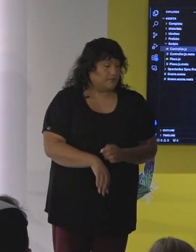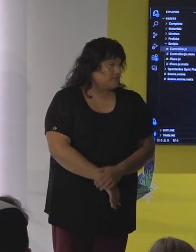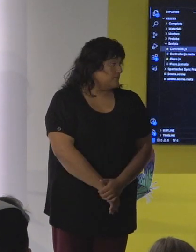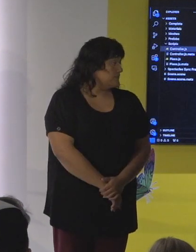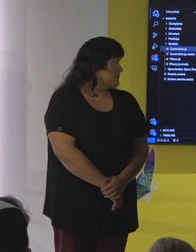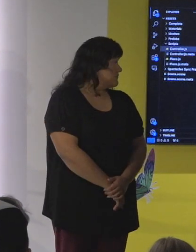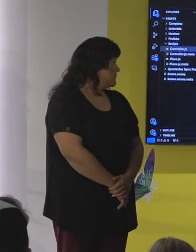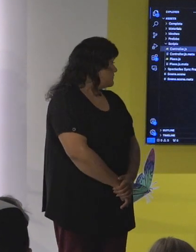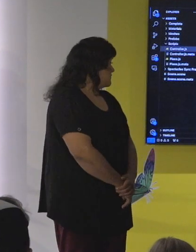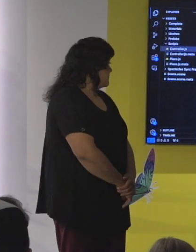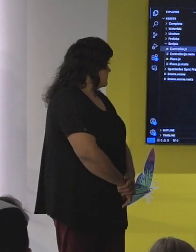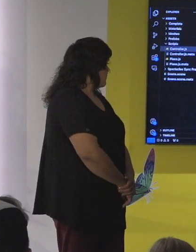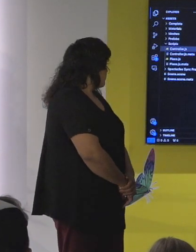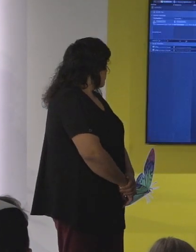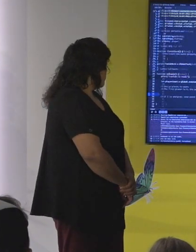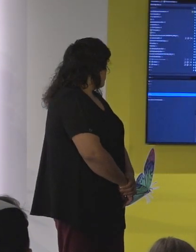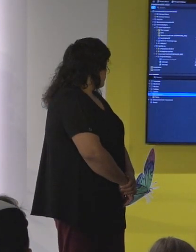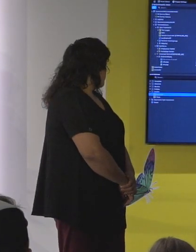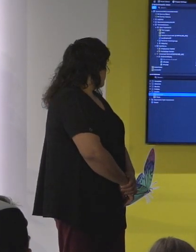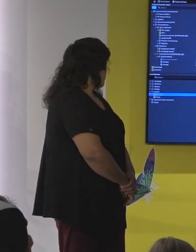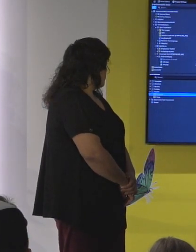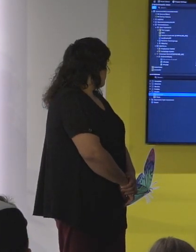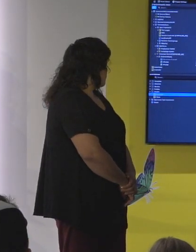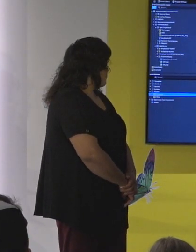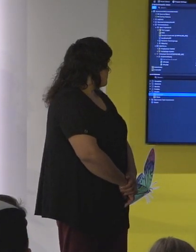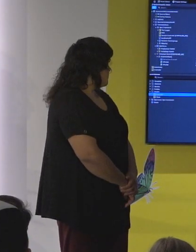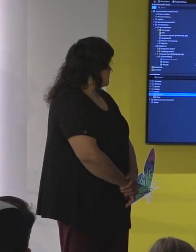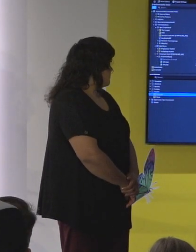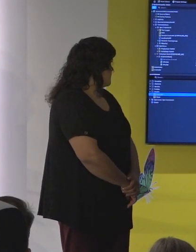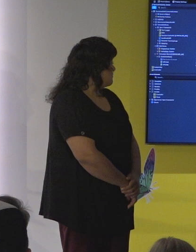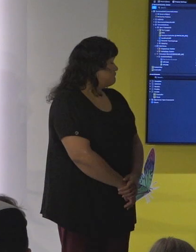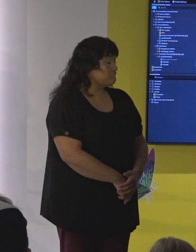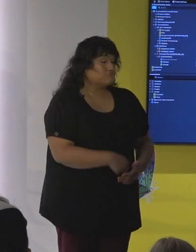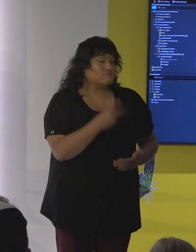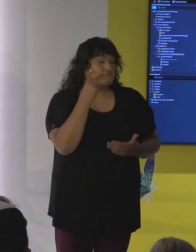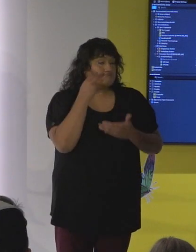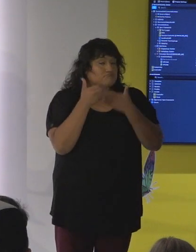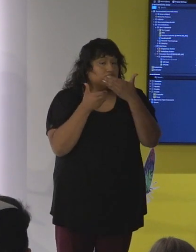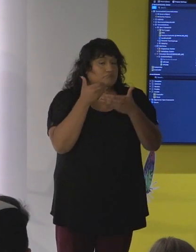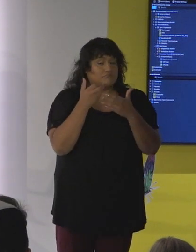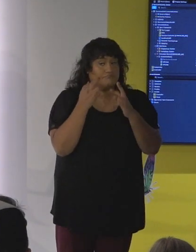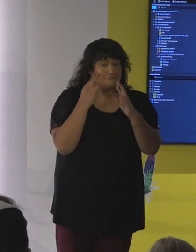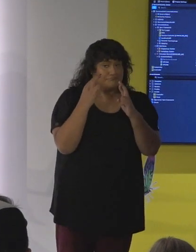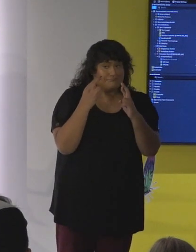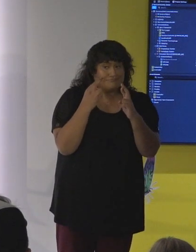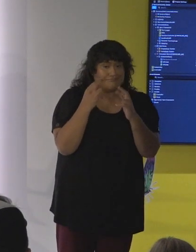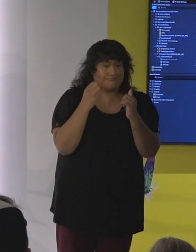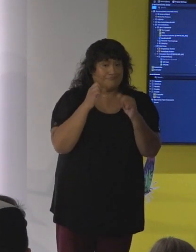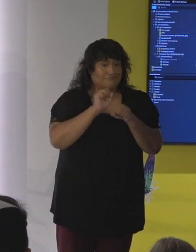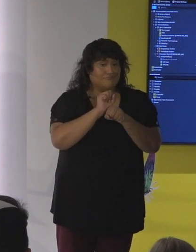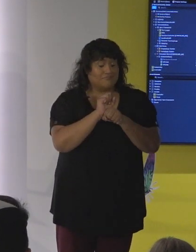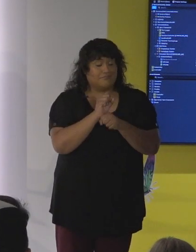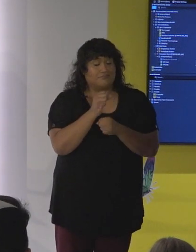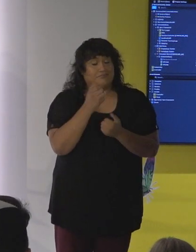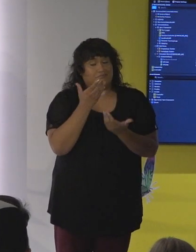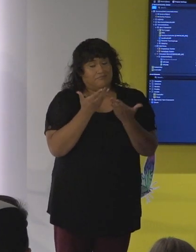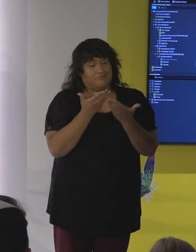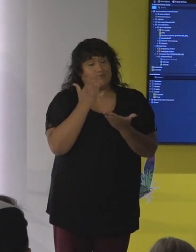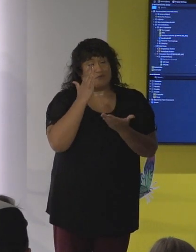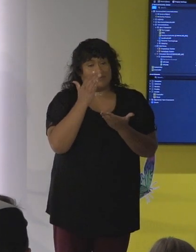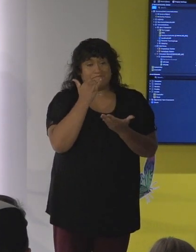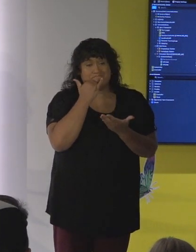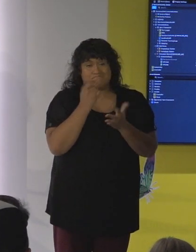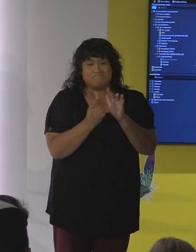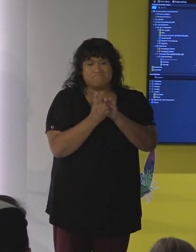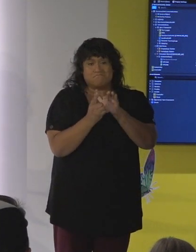And let's see how we're doing. Let's cross our fingers because there's bound to be some